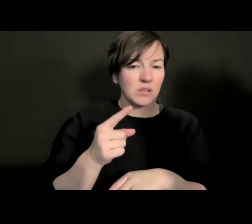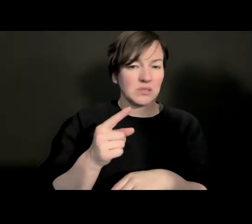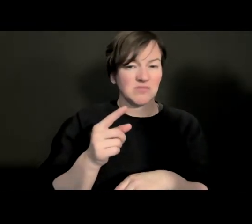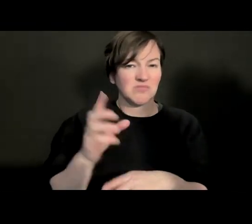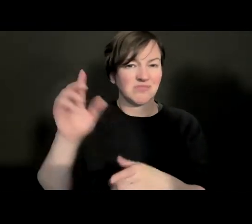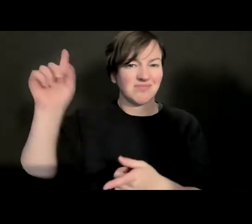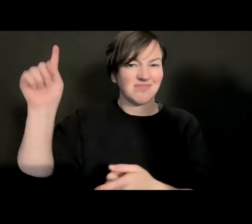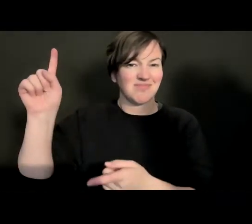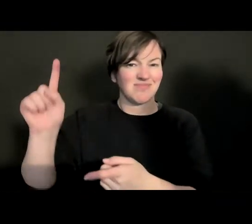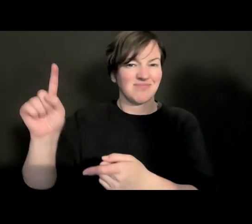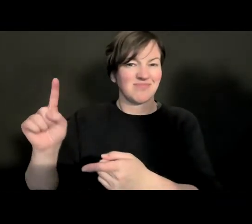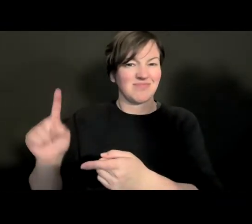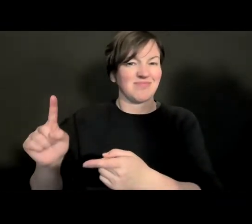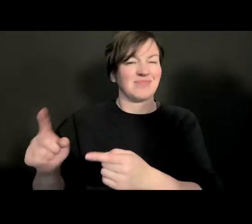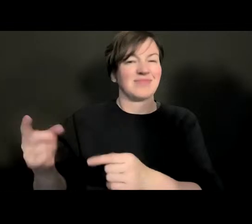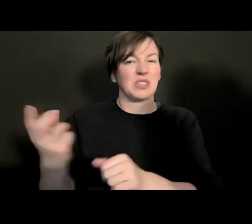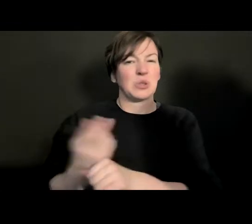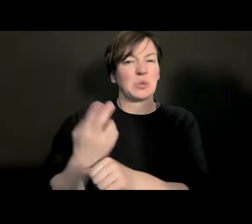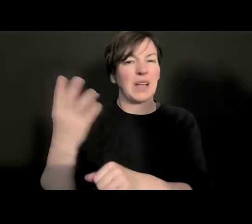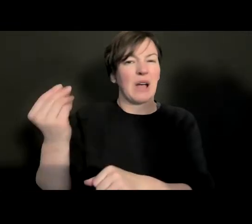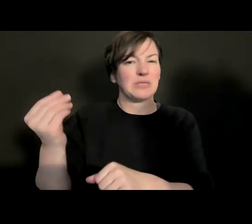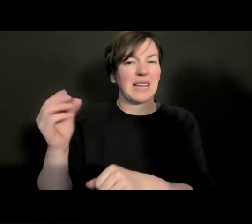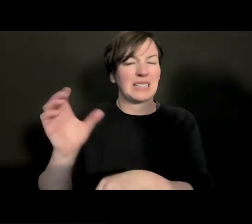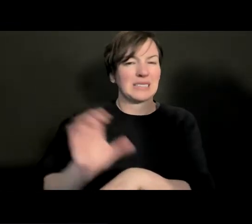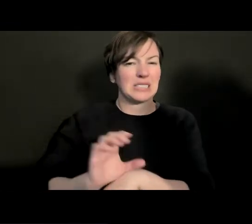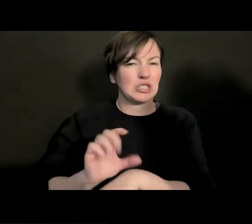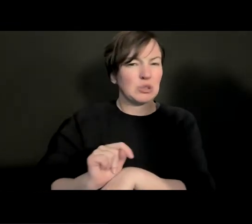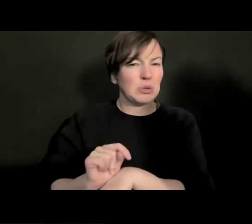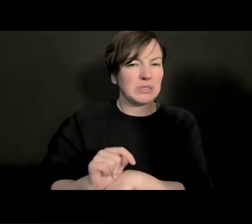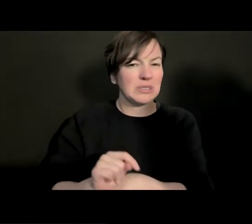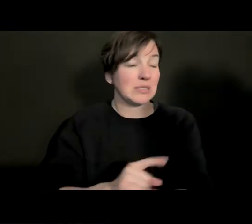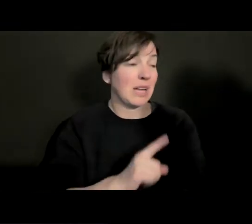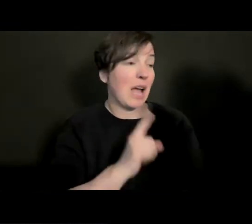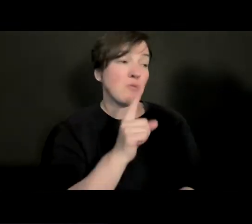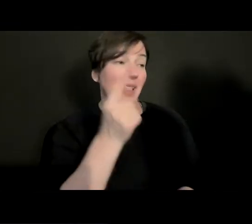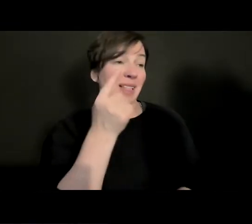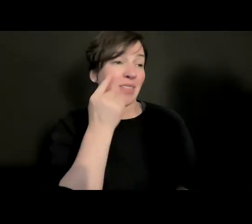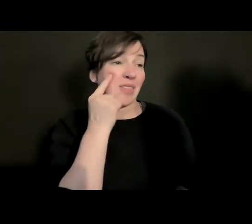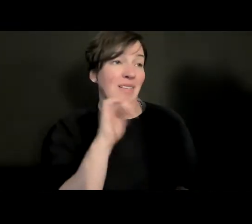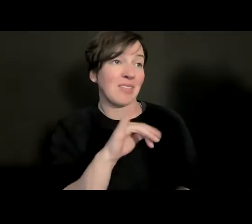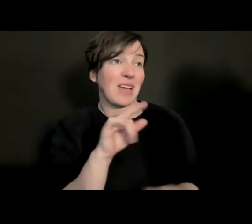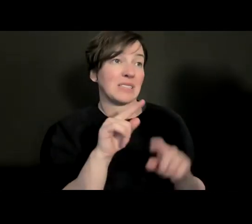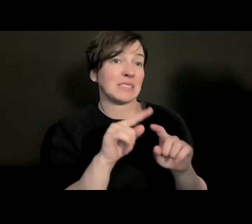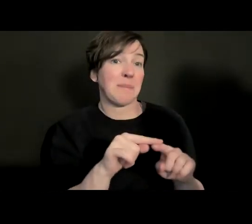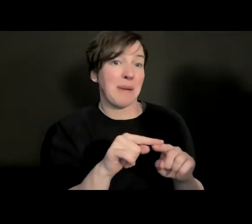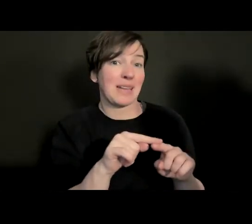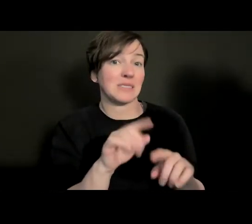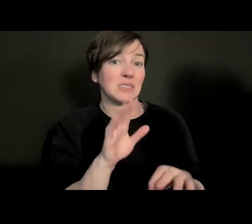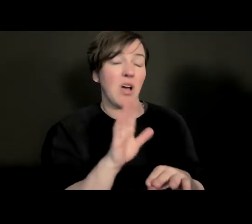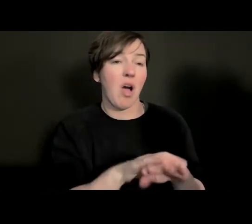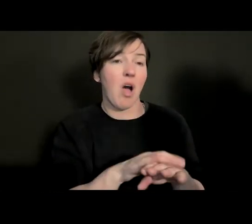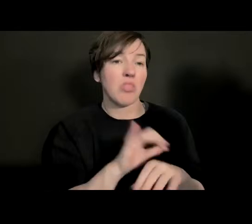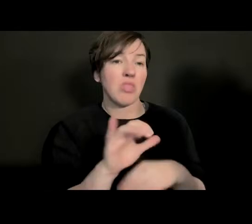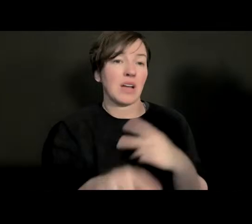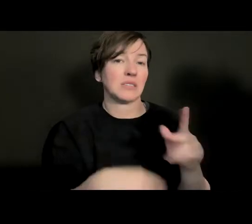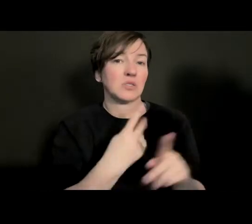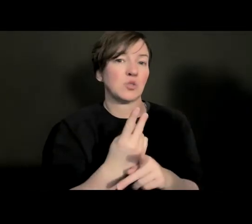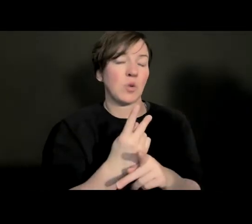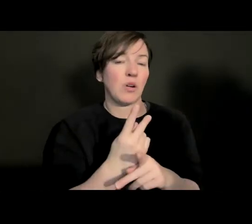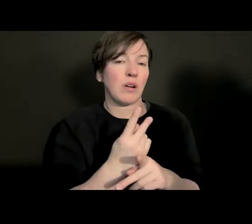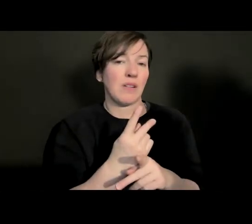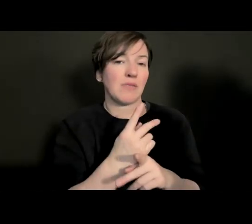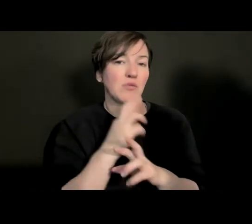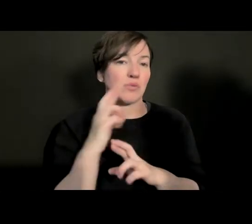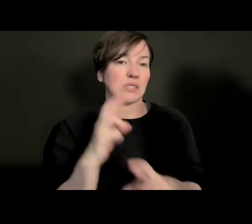reduce the use of outside consultants? I really think that depends on, that's sort of the responsive